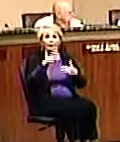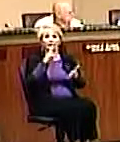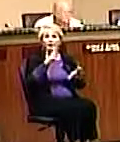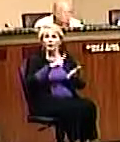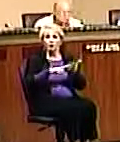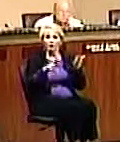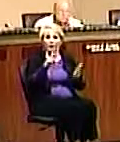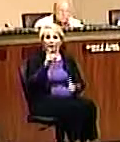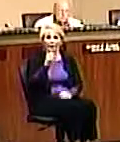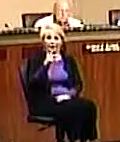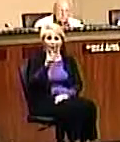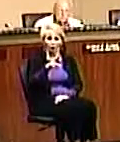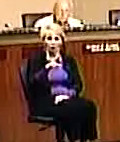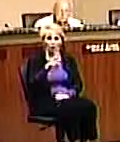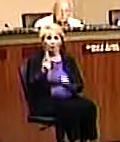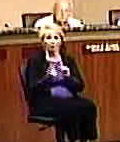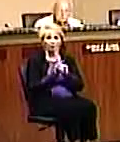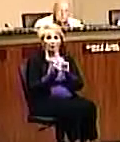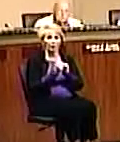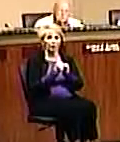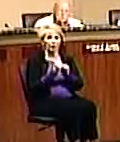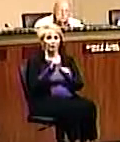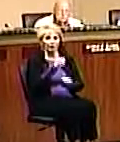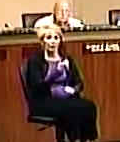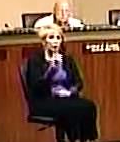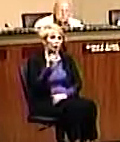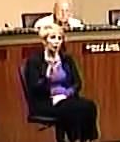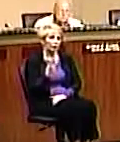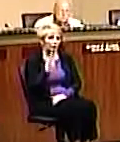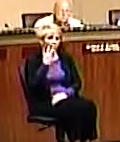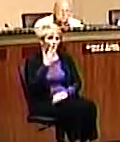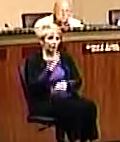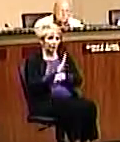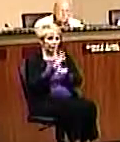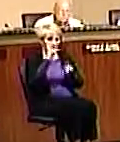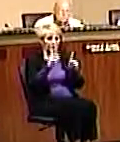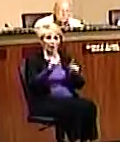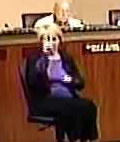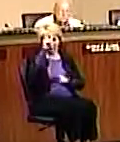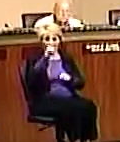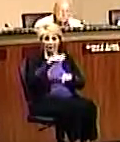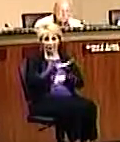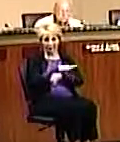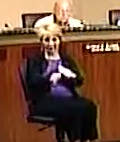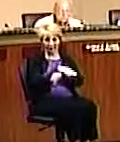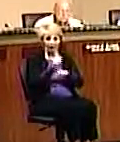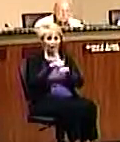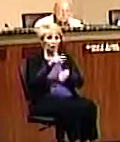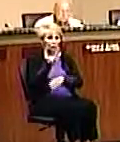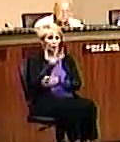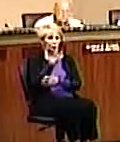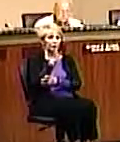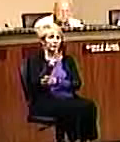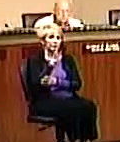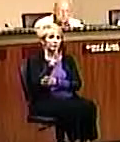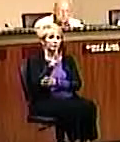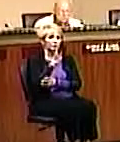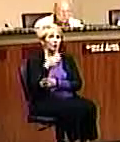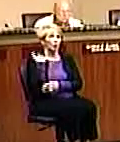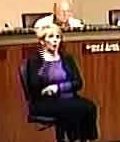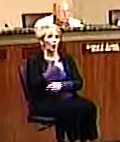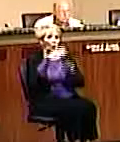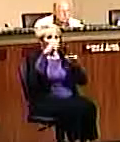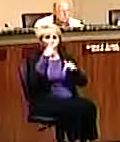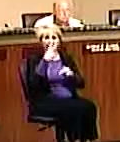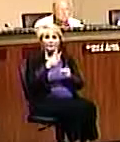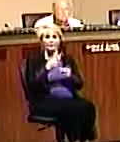Secretary Decker met with about 10 or 12 business people upstairs this afternoon at 3 o'clock, and we're hoping